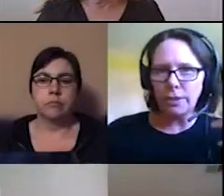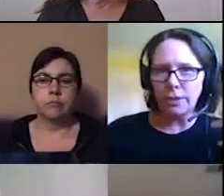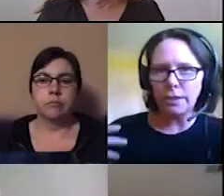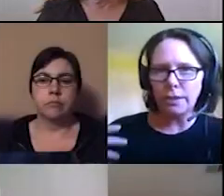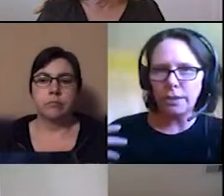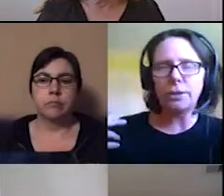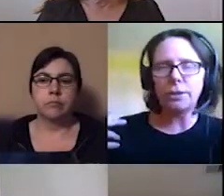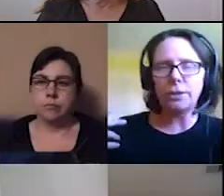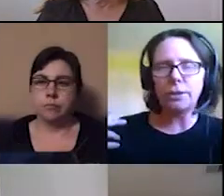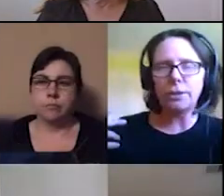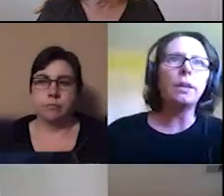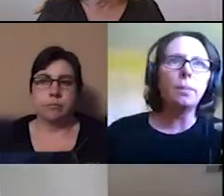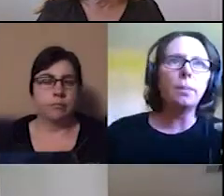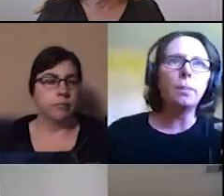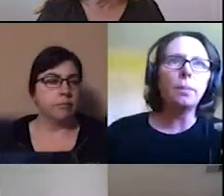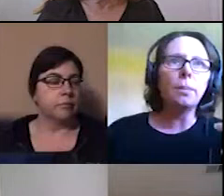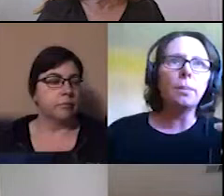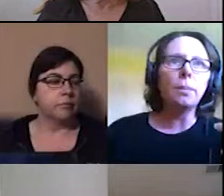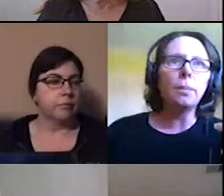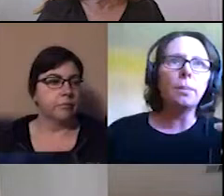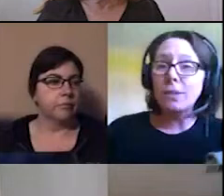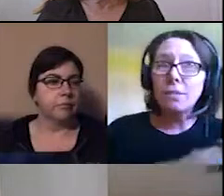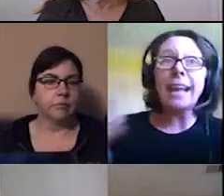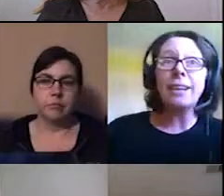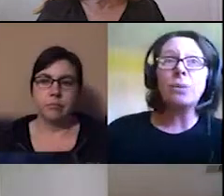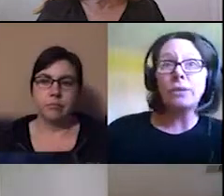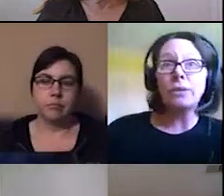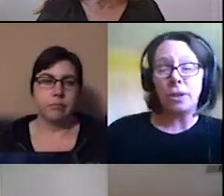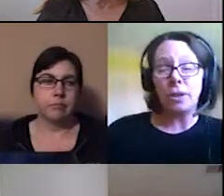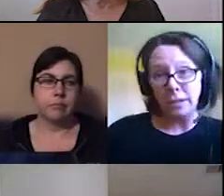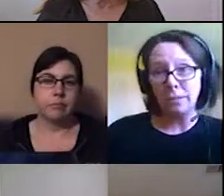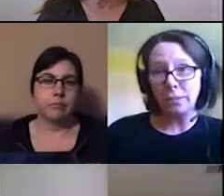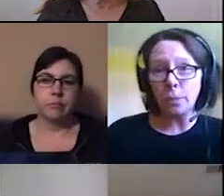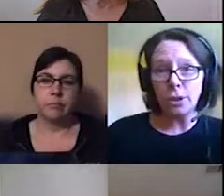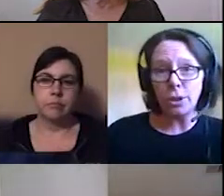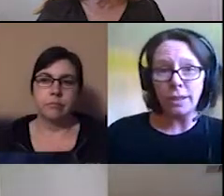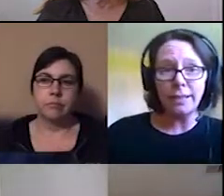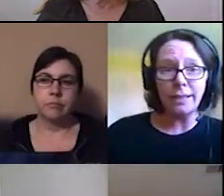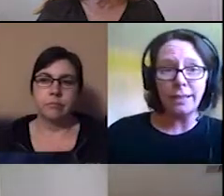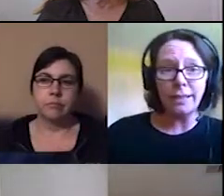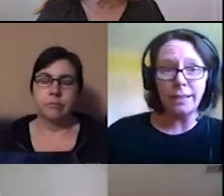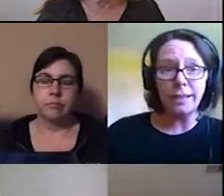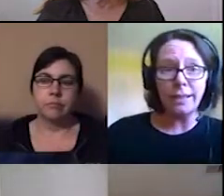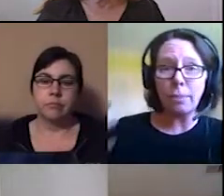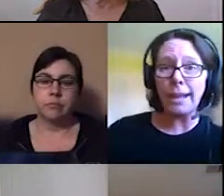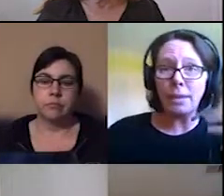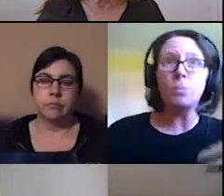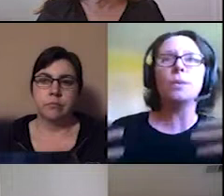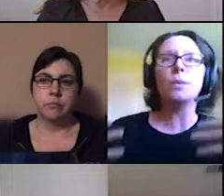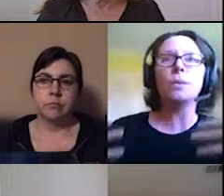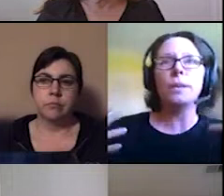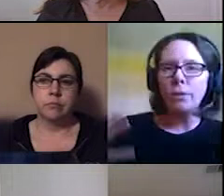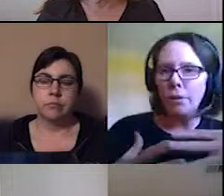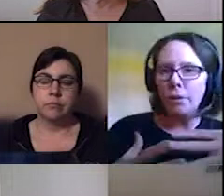really naturalistic learning opportunities. There's lots of language learning opportunities in play